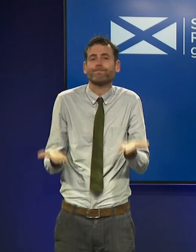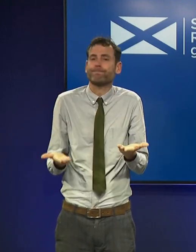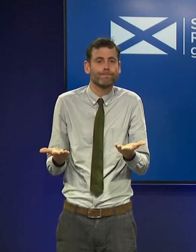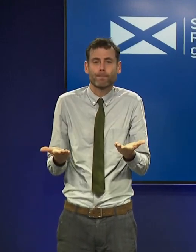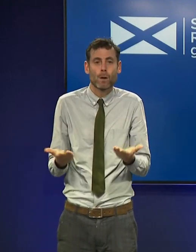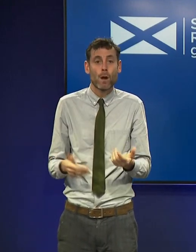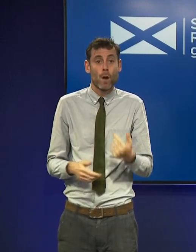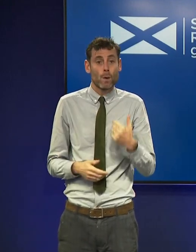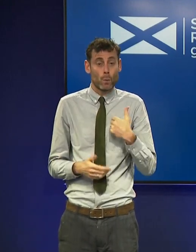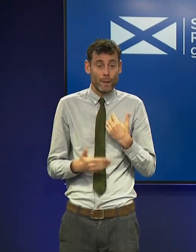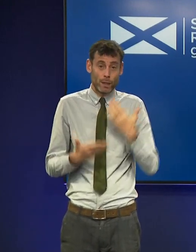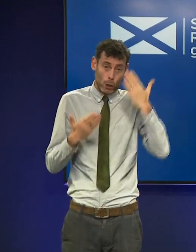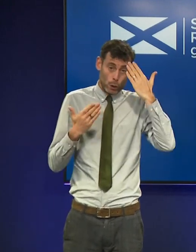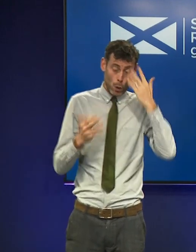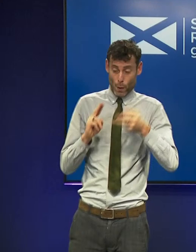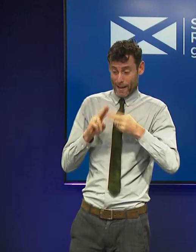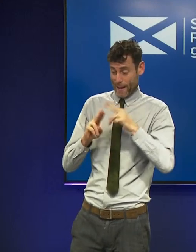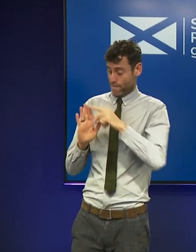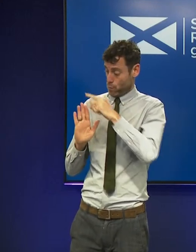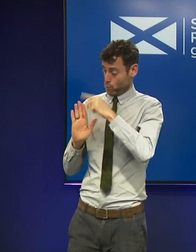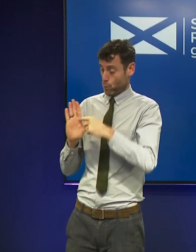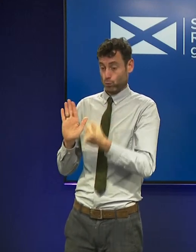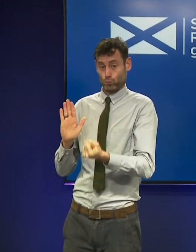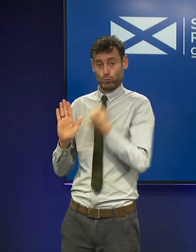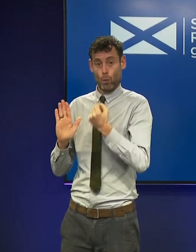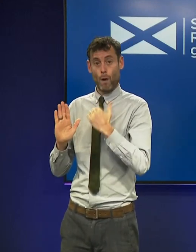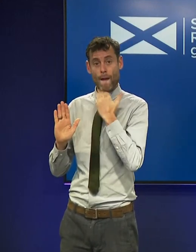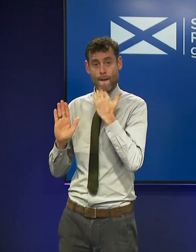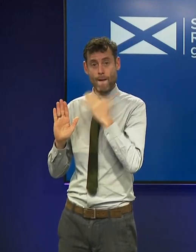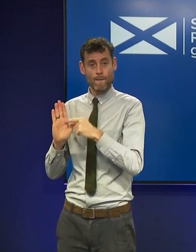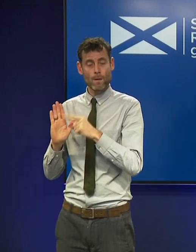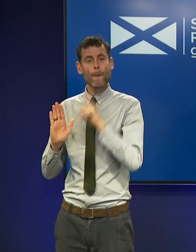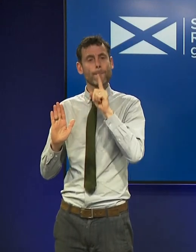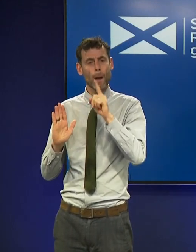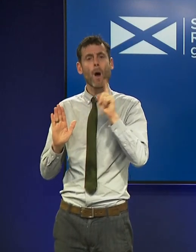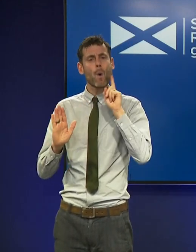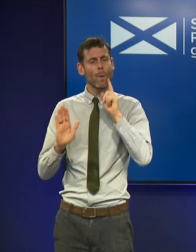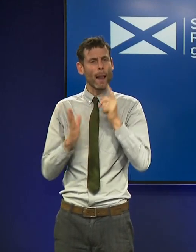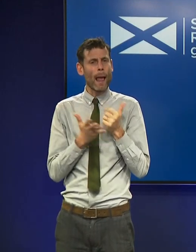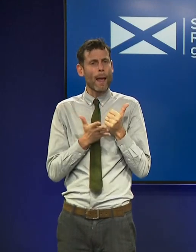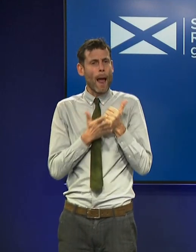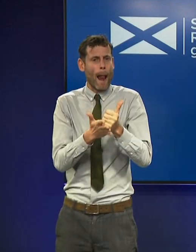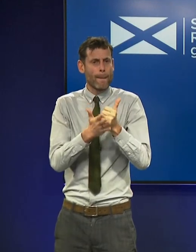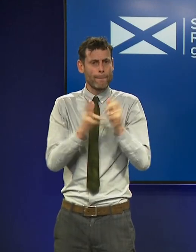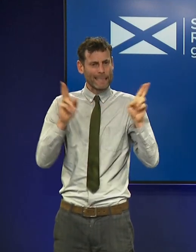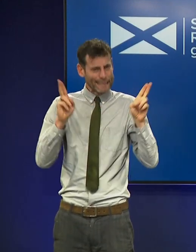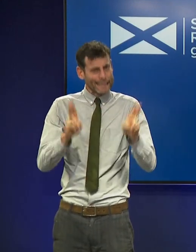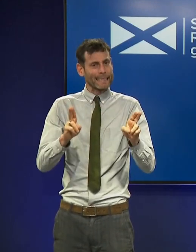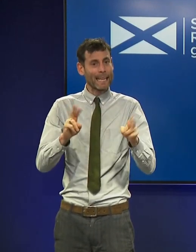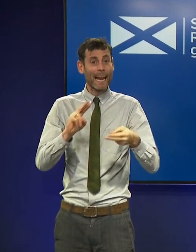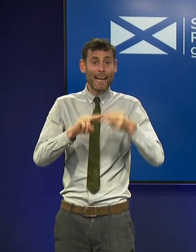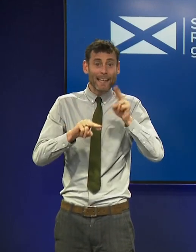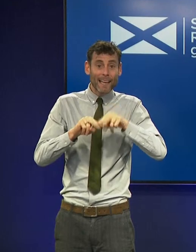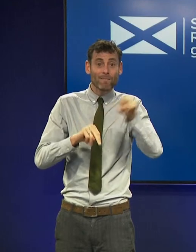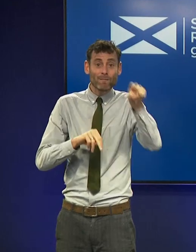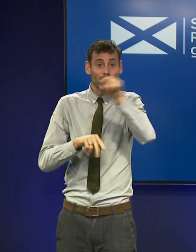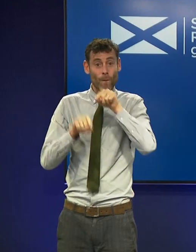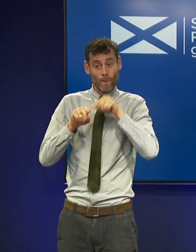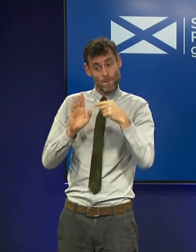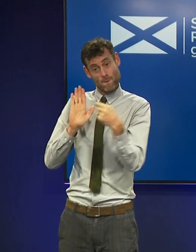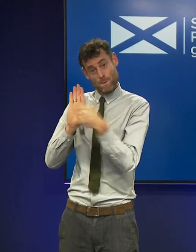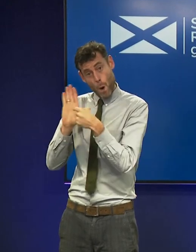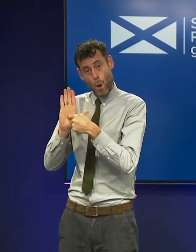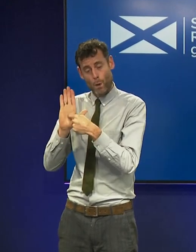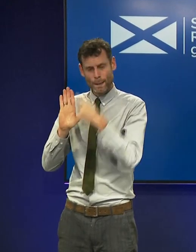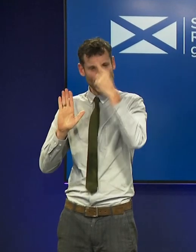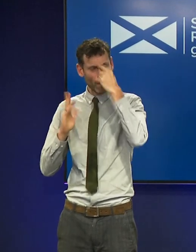will be sufficient against it, but we do know they'll have an impact. So keep doing these things, and if we all step up that